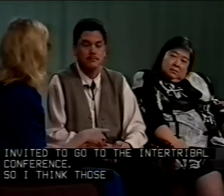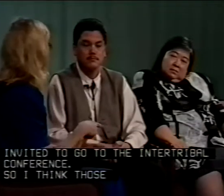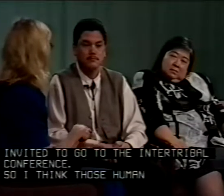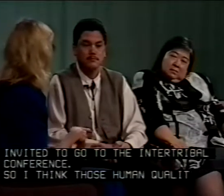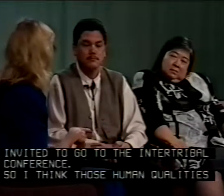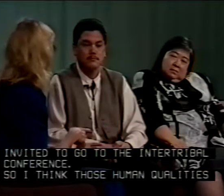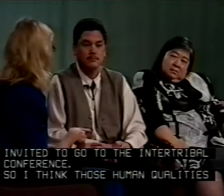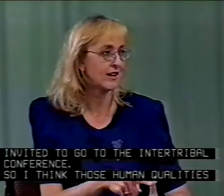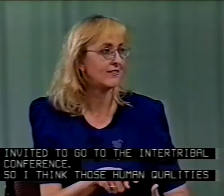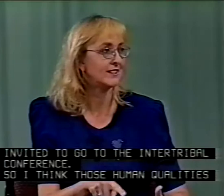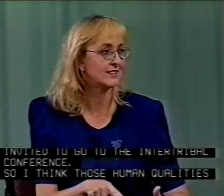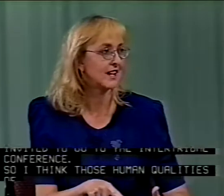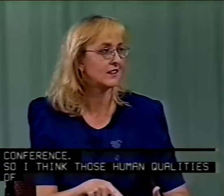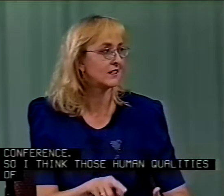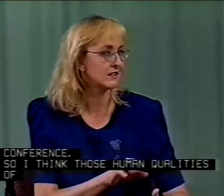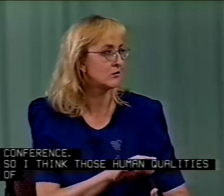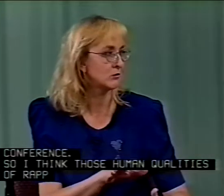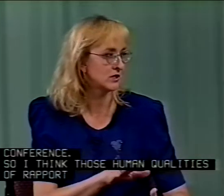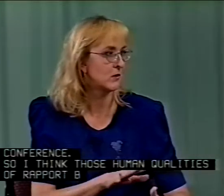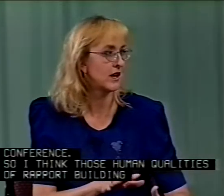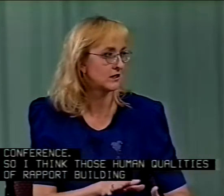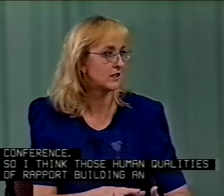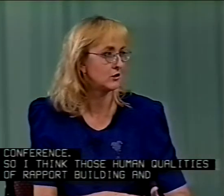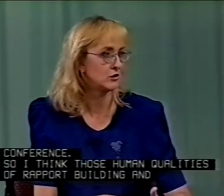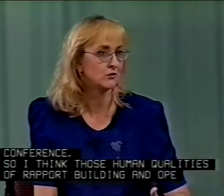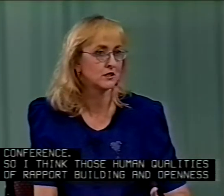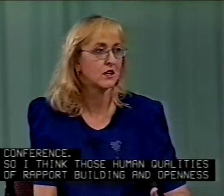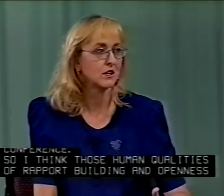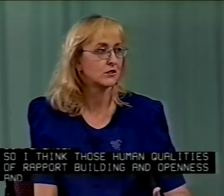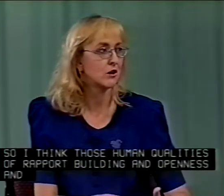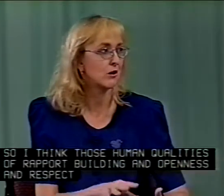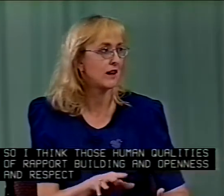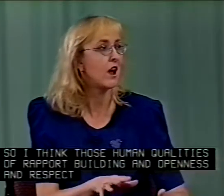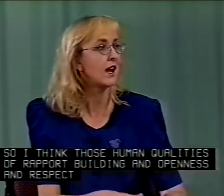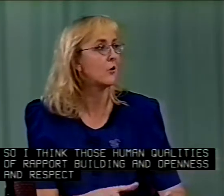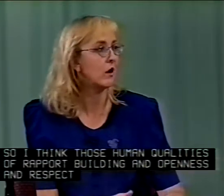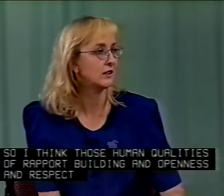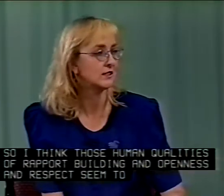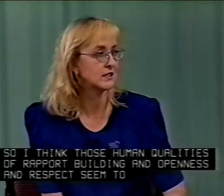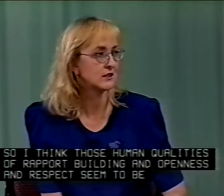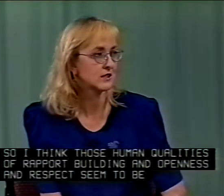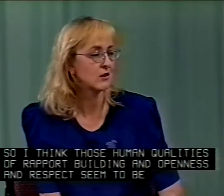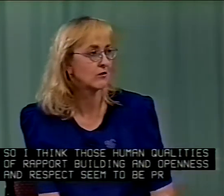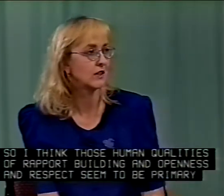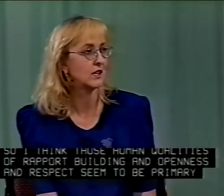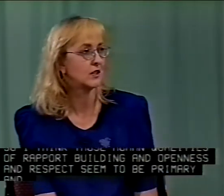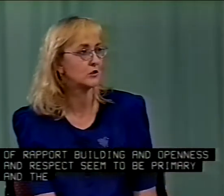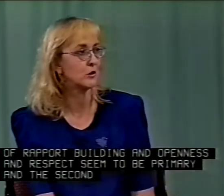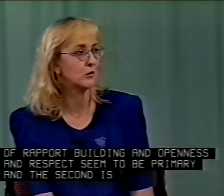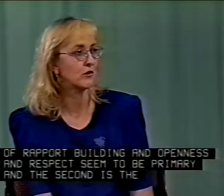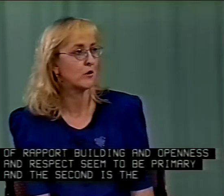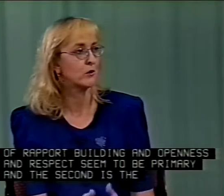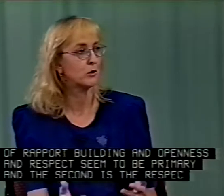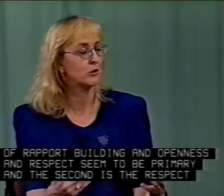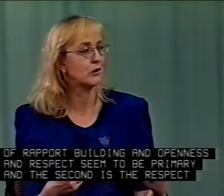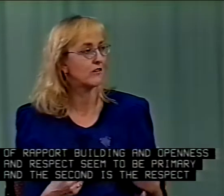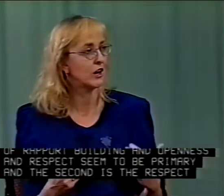very primary, and the second is those respect issues. So, and high quality skills. I don't think any interpreter that we recruit of